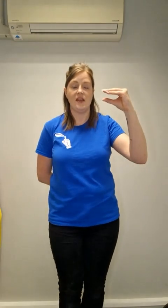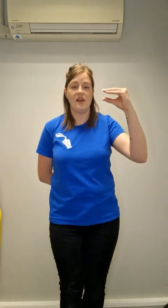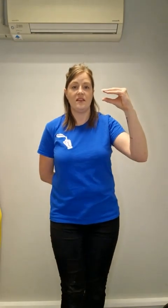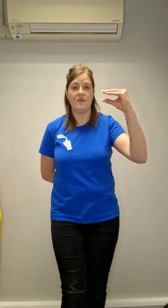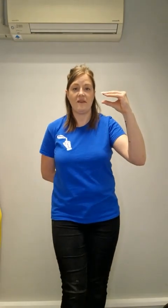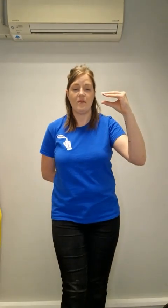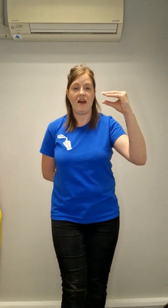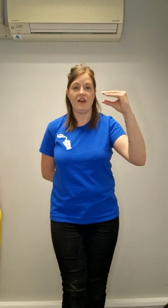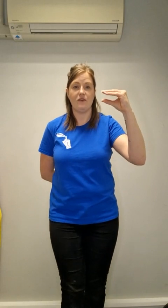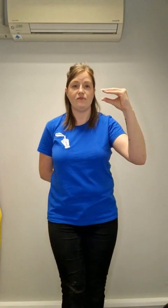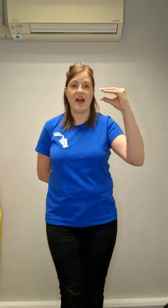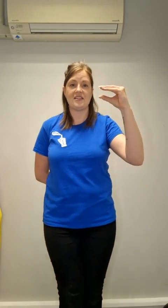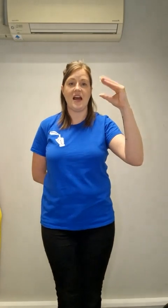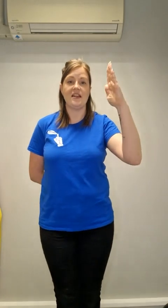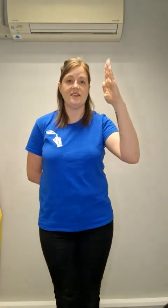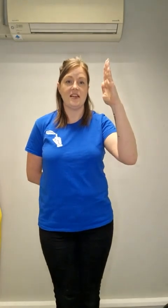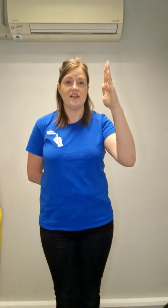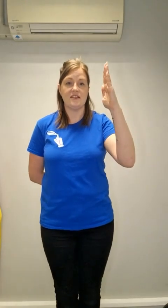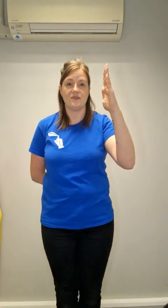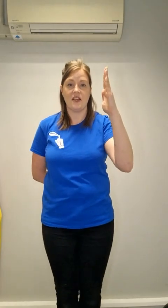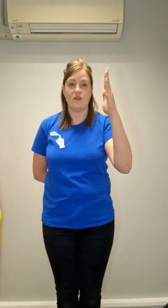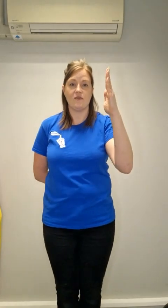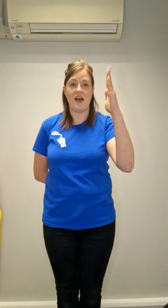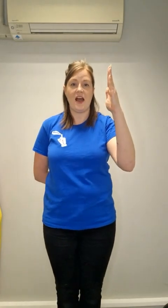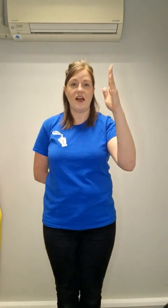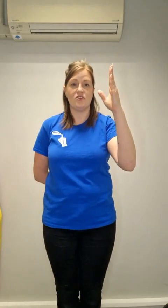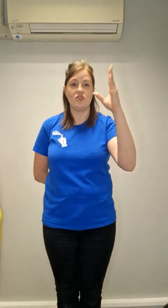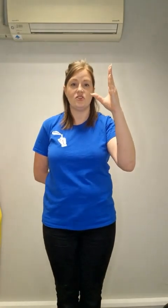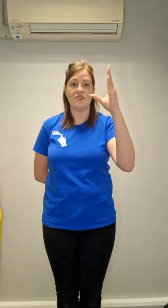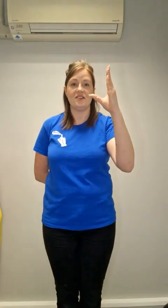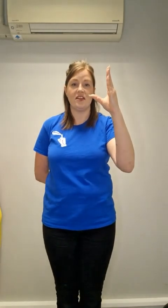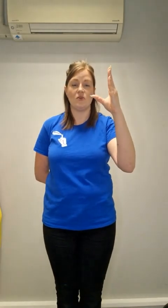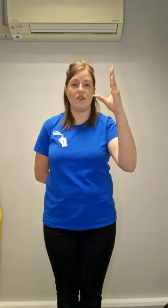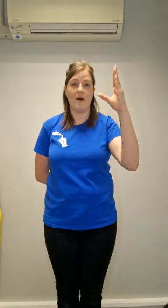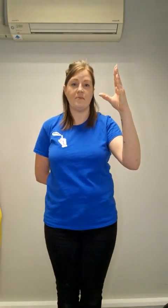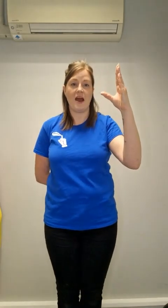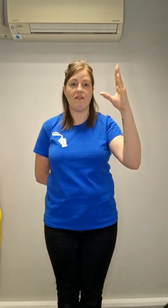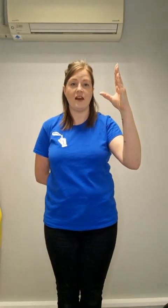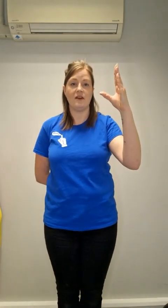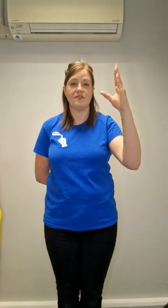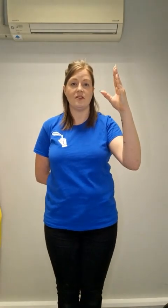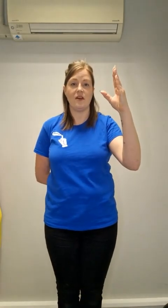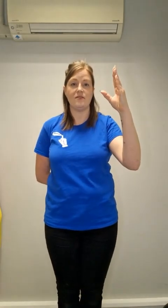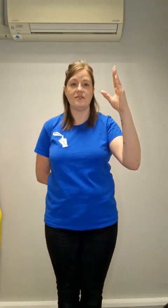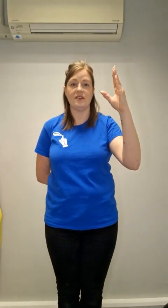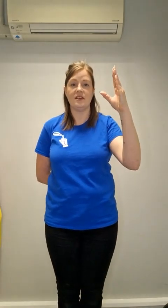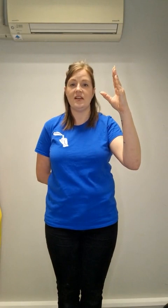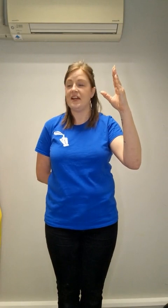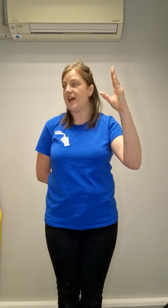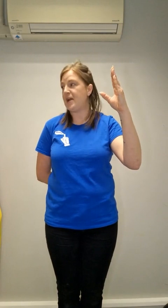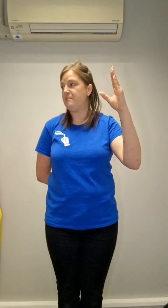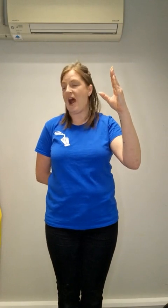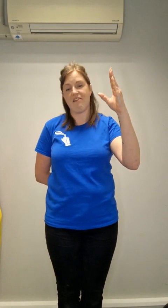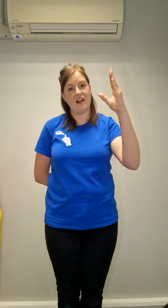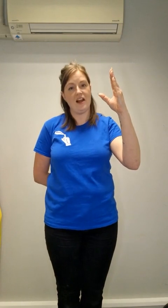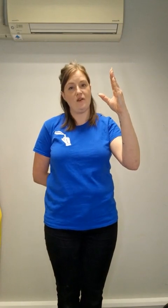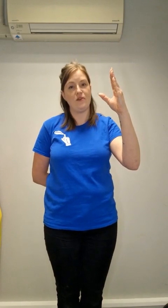Then we have a parallel flat hand. So take your flat hand, just extend your thumb parallel to those. A parallel